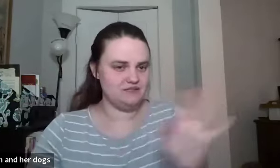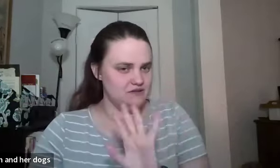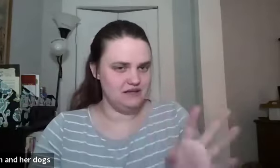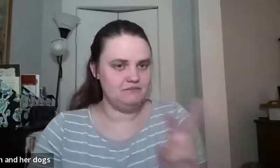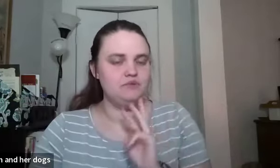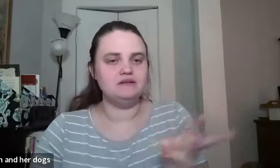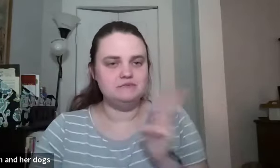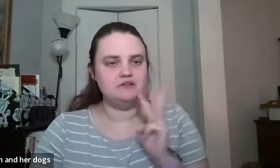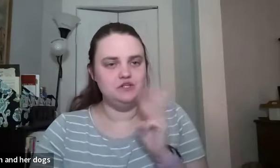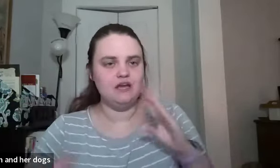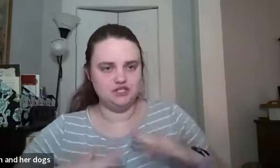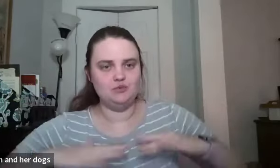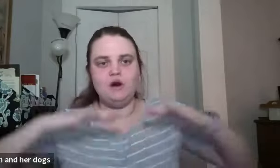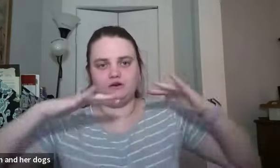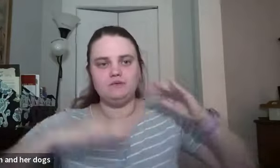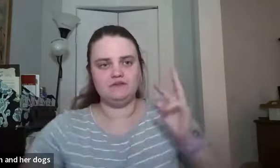with it again, but typically you can just do water with the